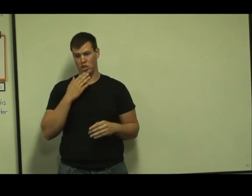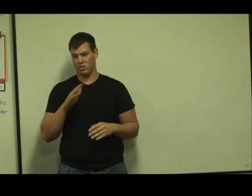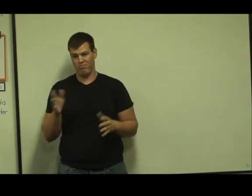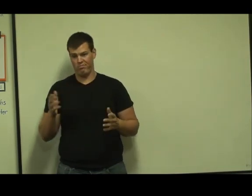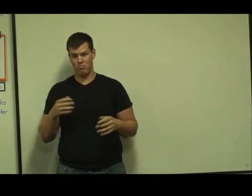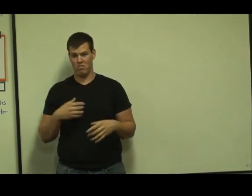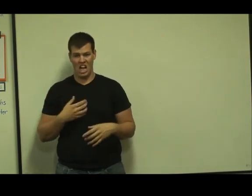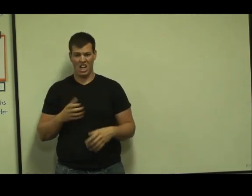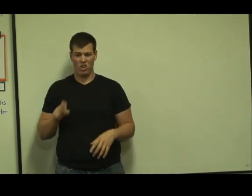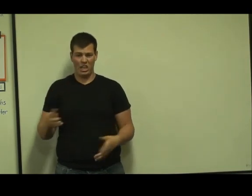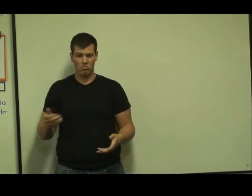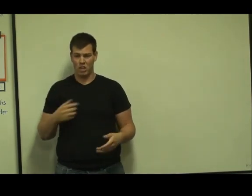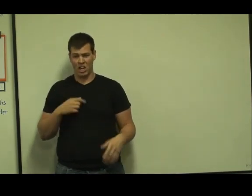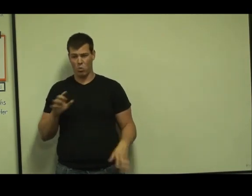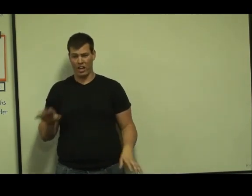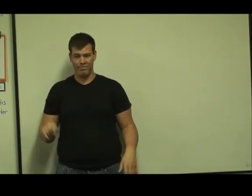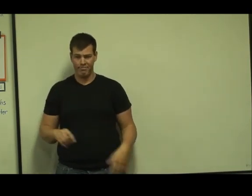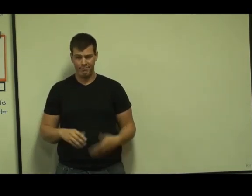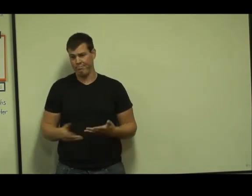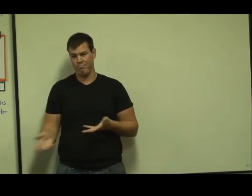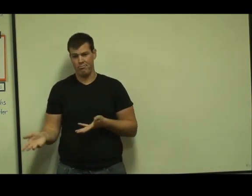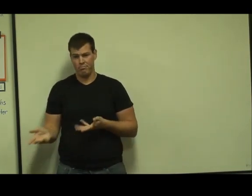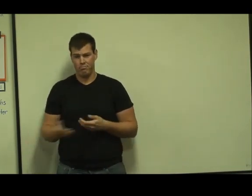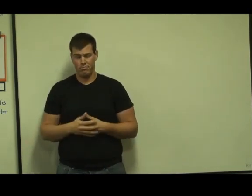just either winning.